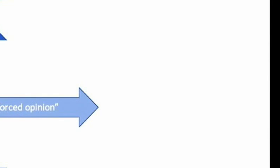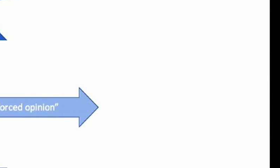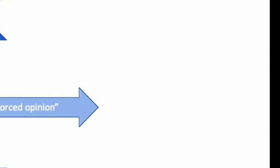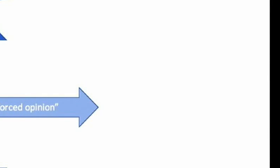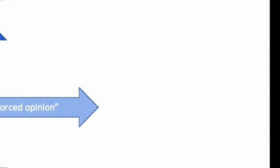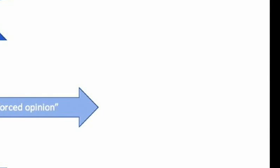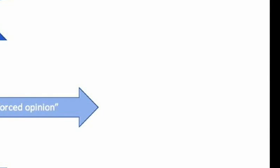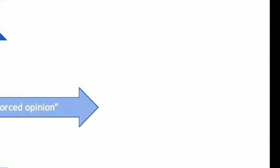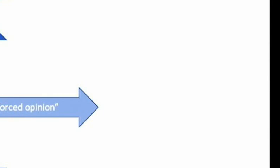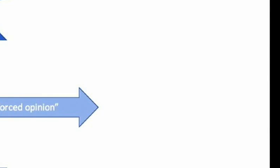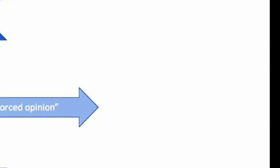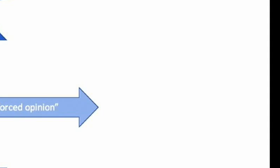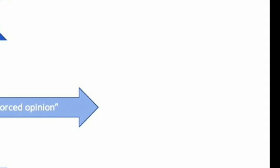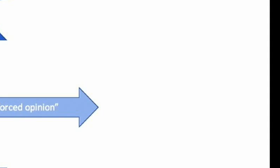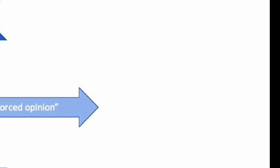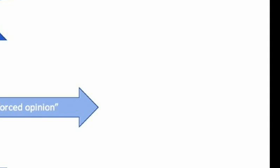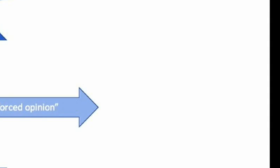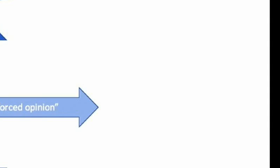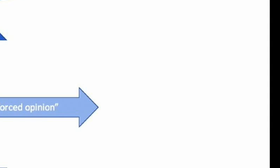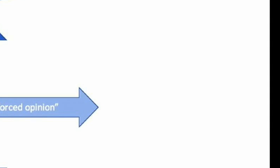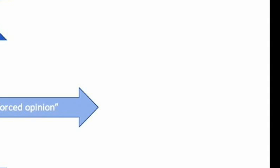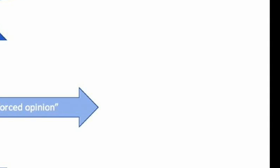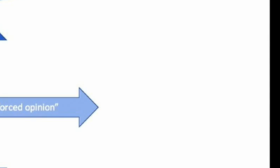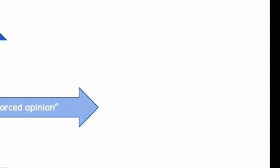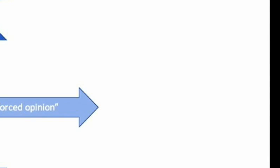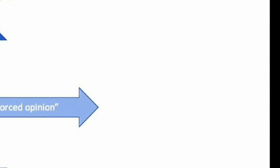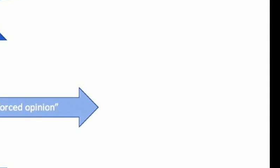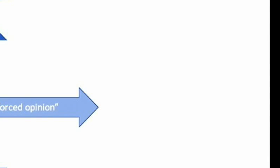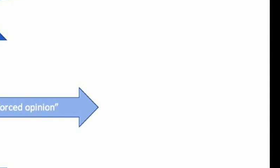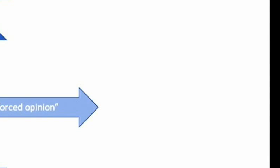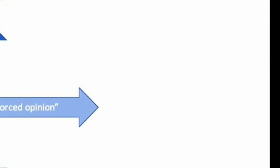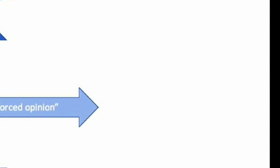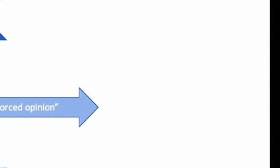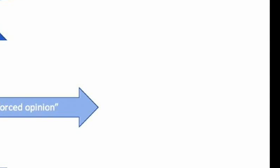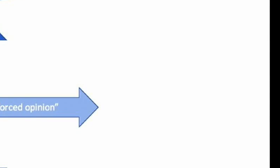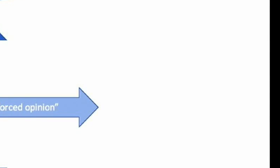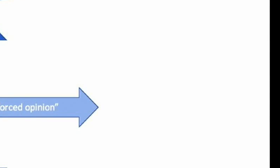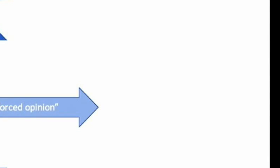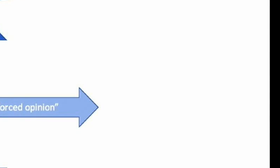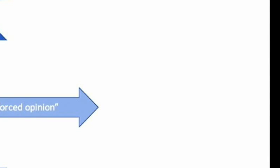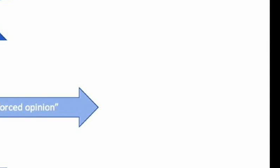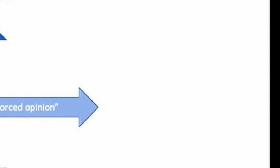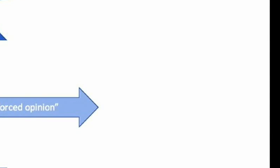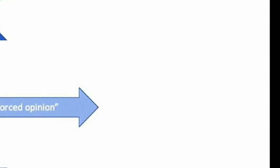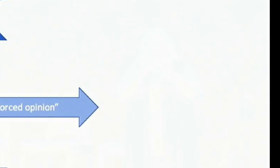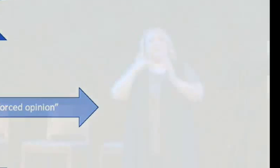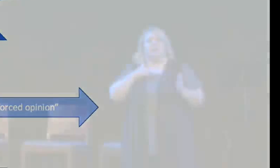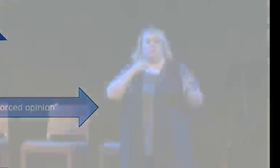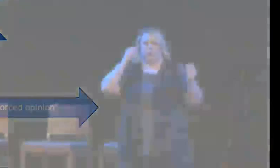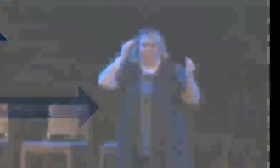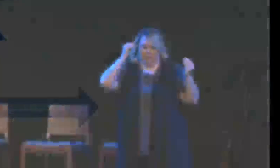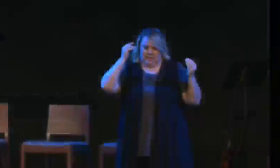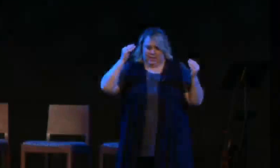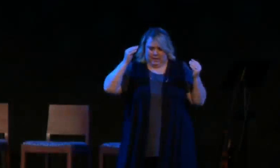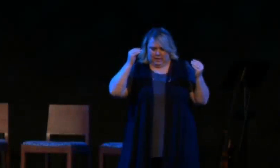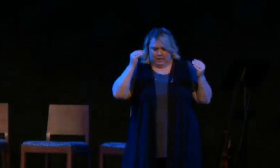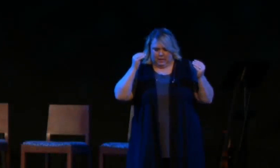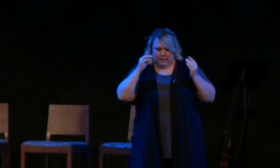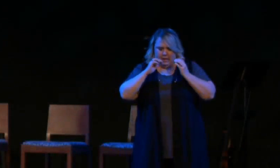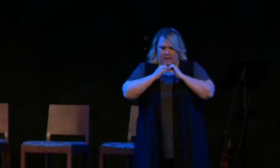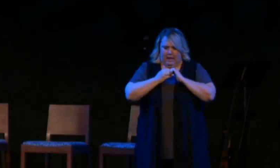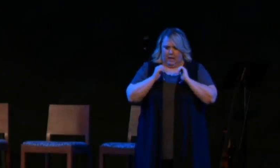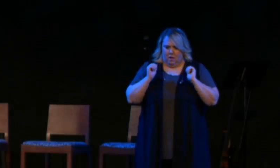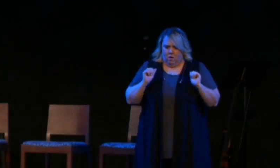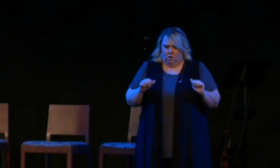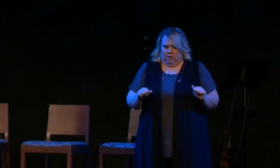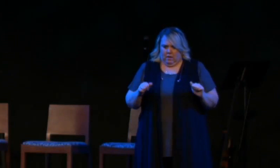isn't anything on that continuum that's truly in the middle. But they were asked us to consider a way to find a way to